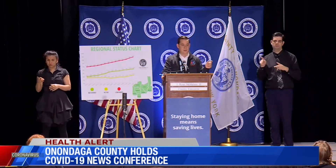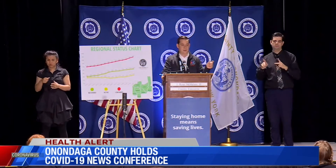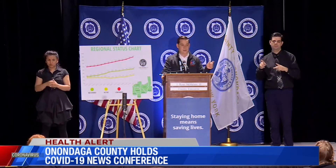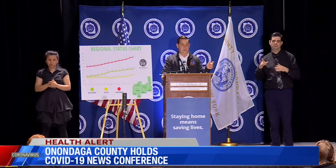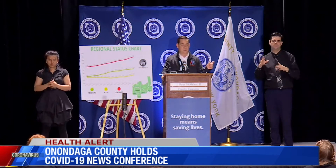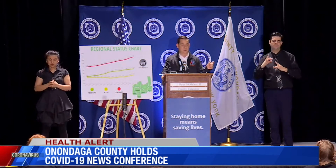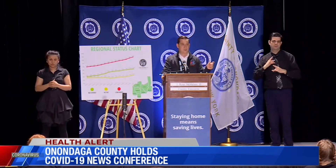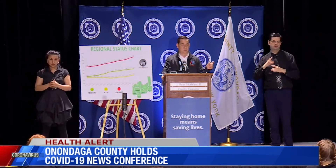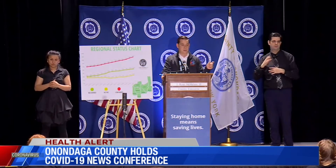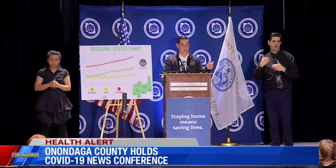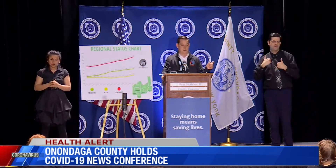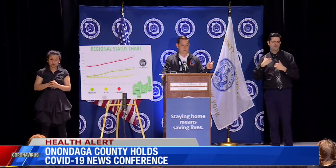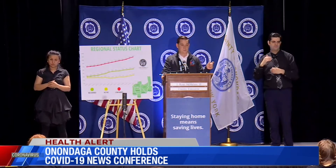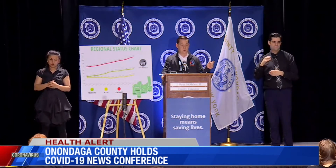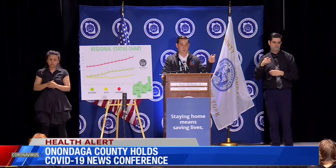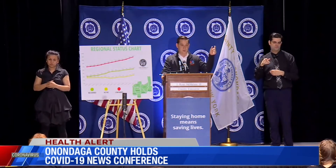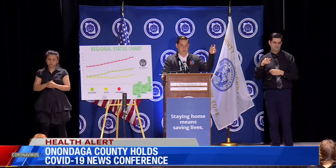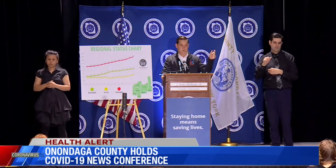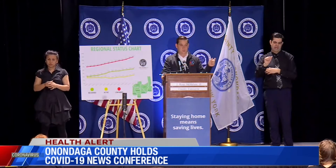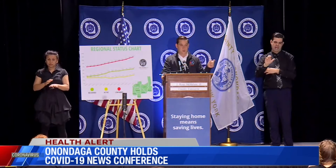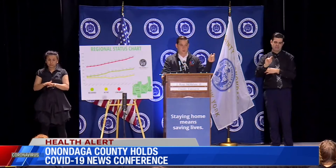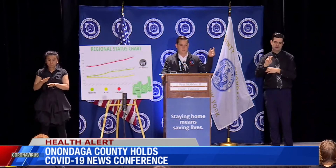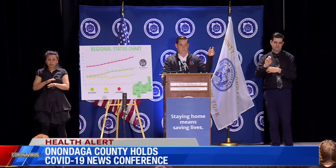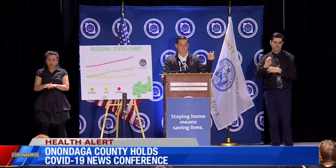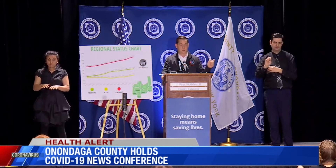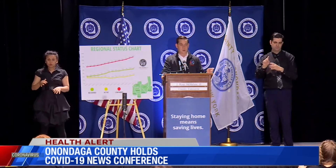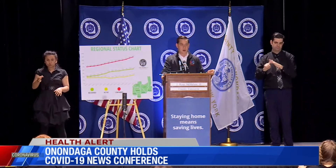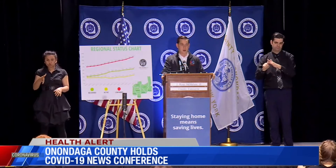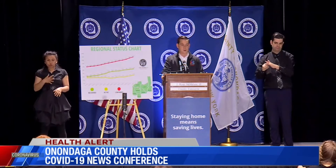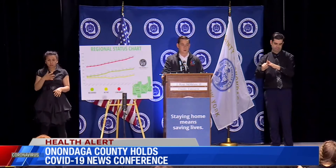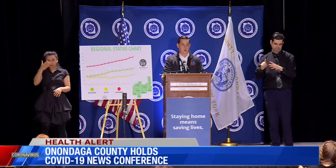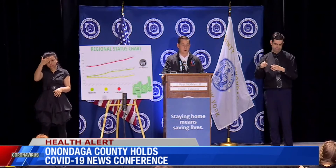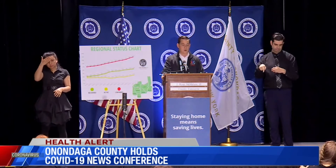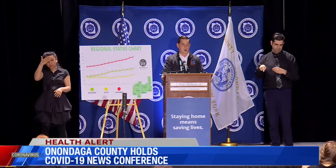are essentially buildings, with people that live in the buildings.